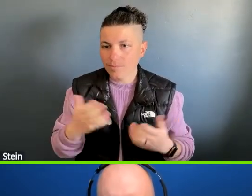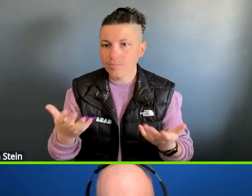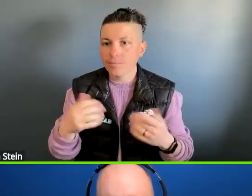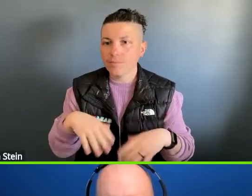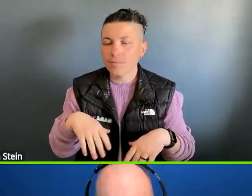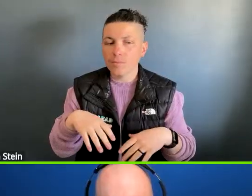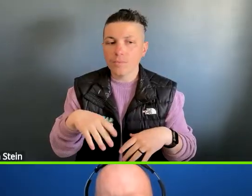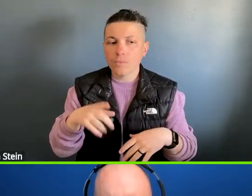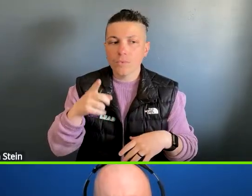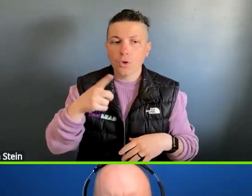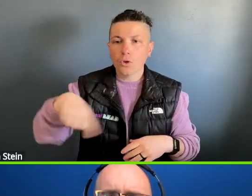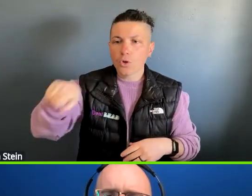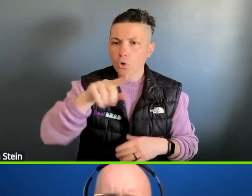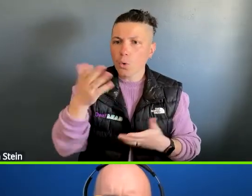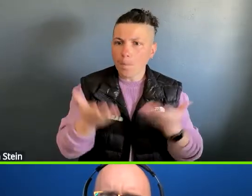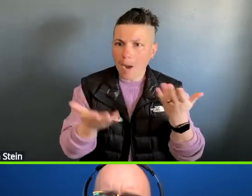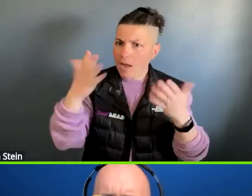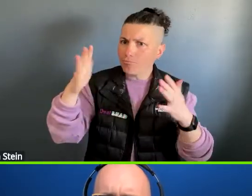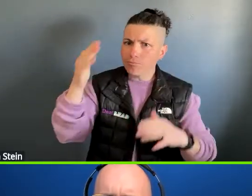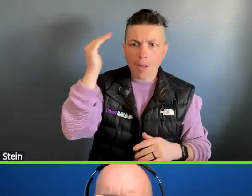matters to those who are in crisis.